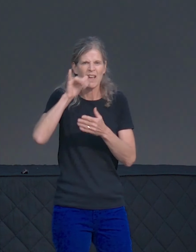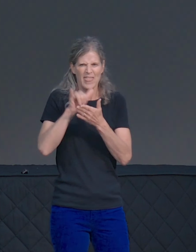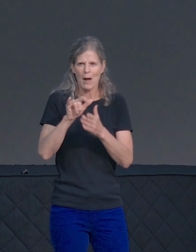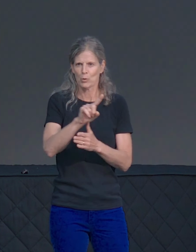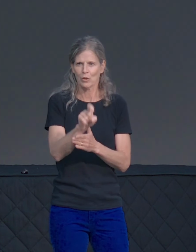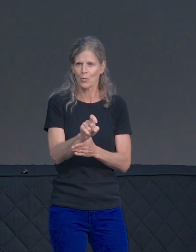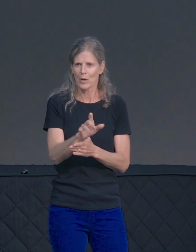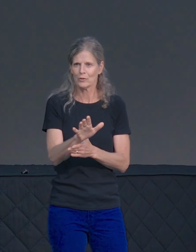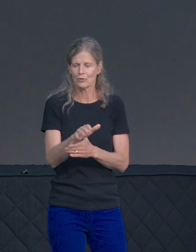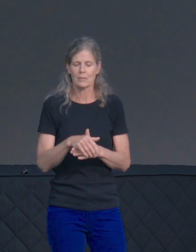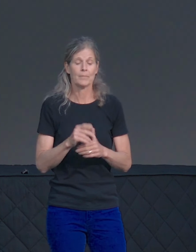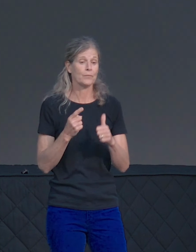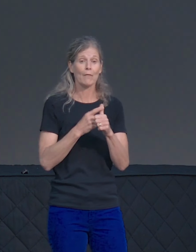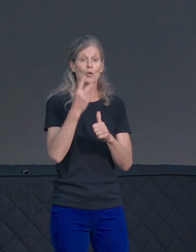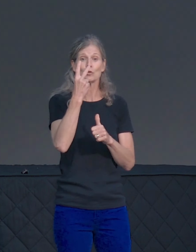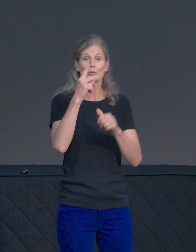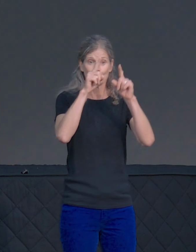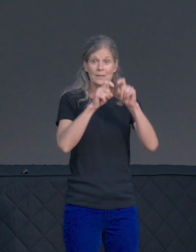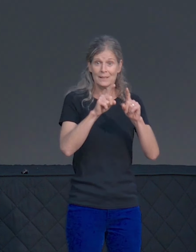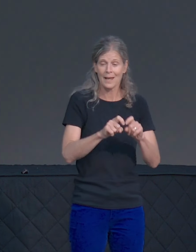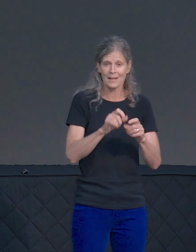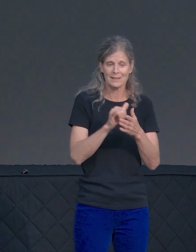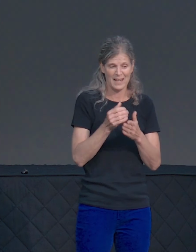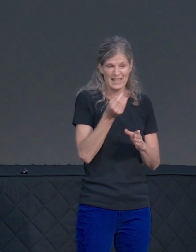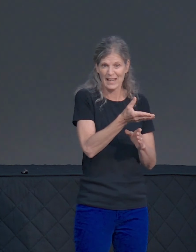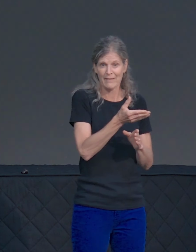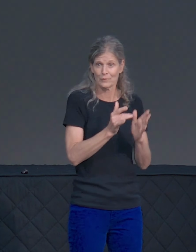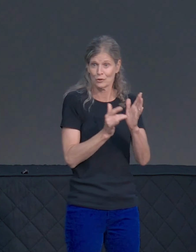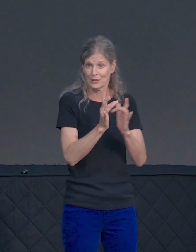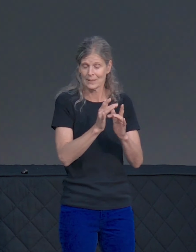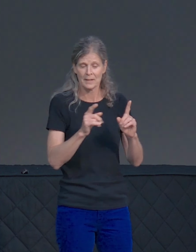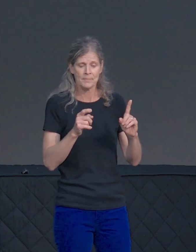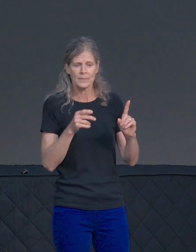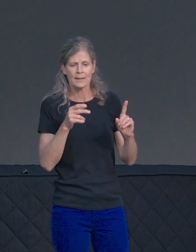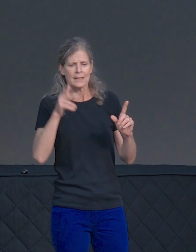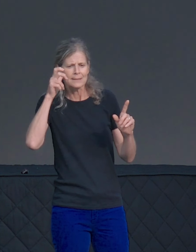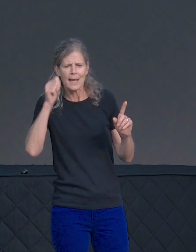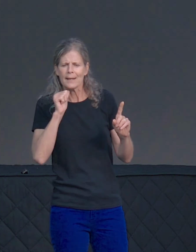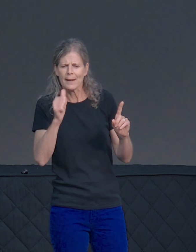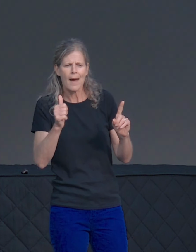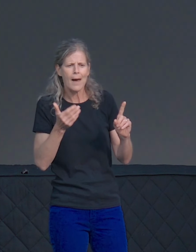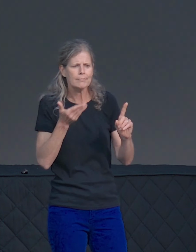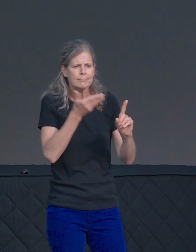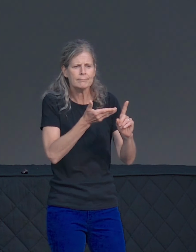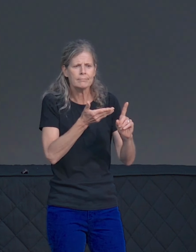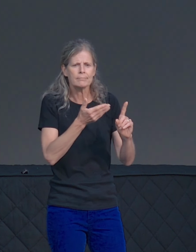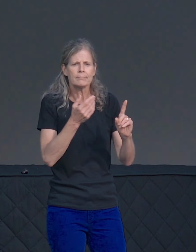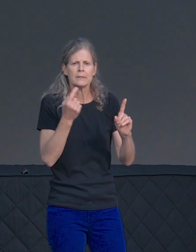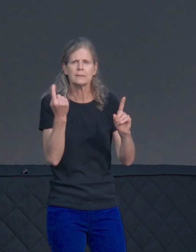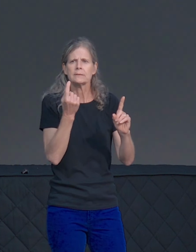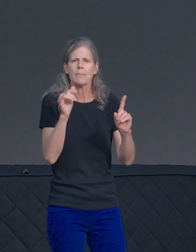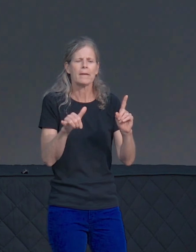And in the first two tests that Satan gives Jesus, he's not presenting Jesus with something that's